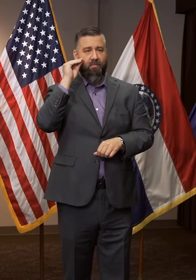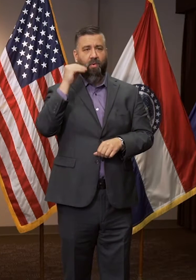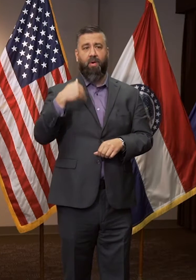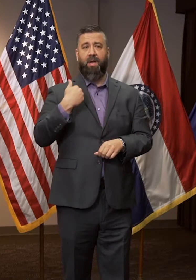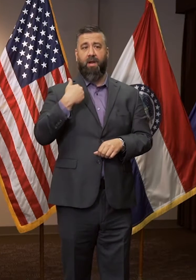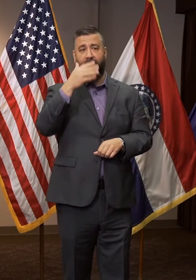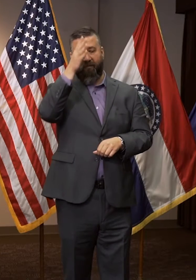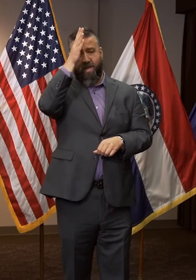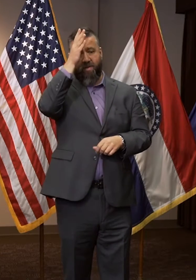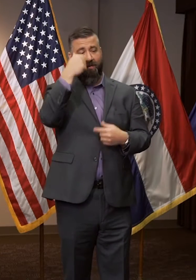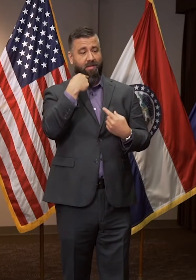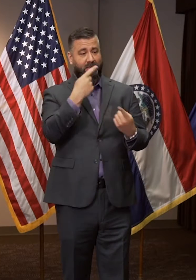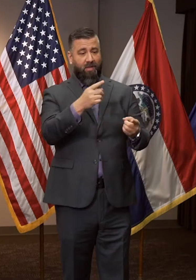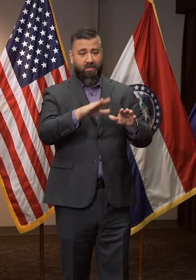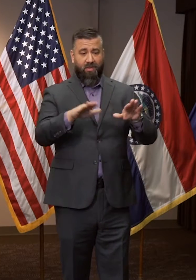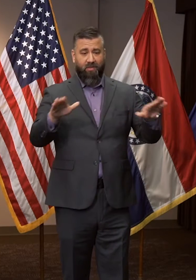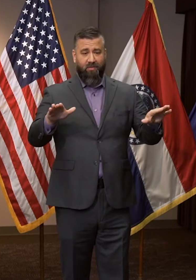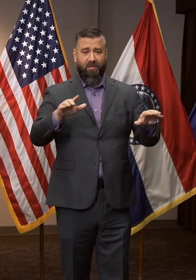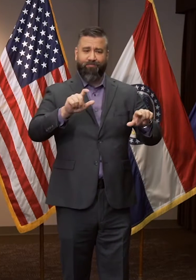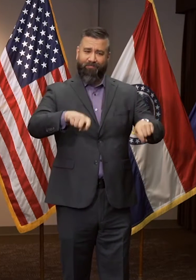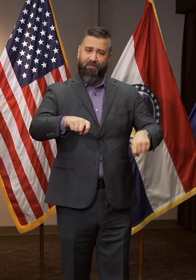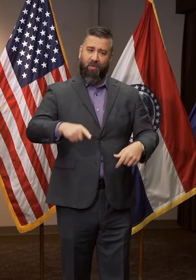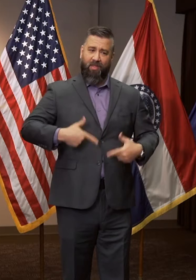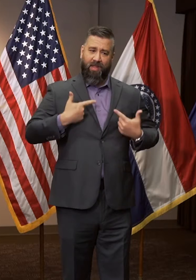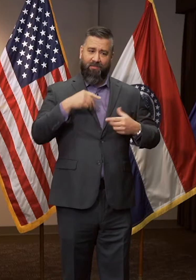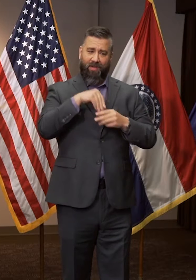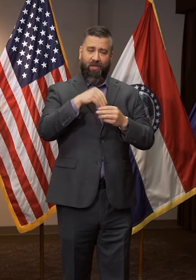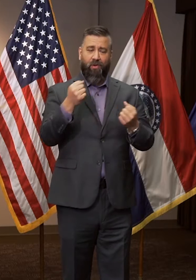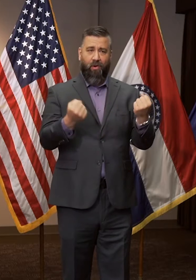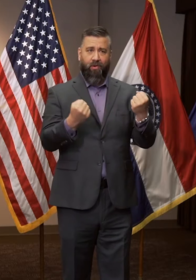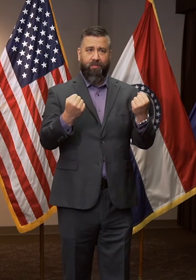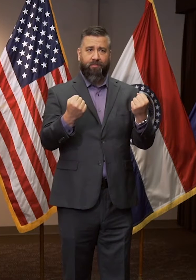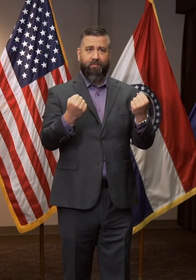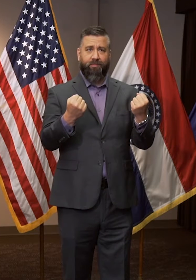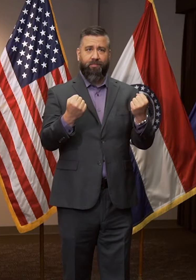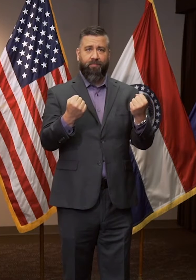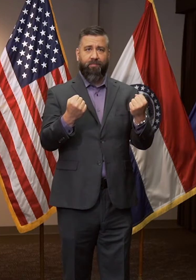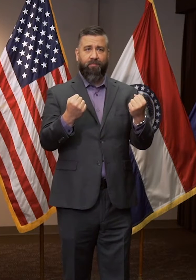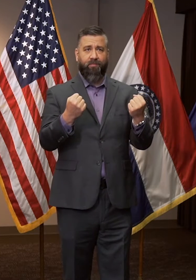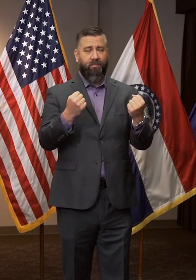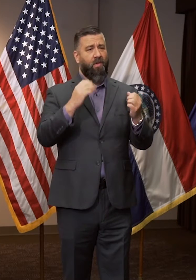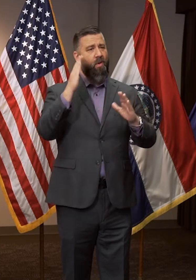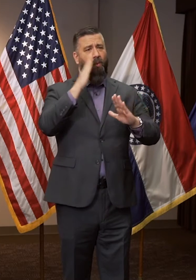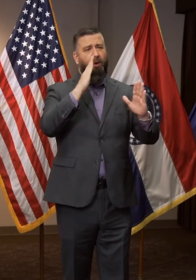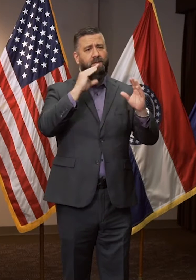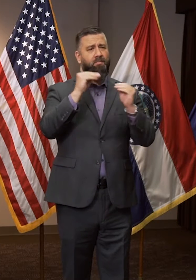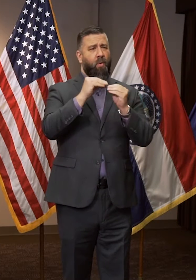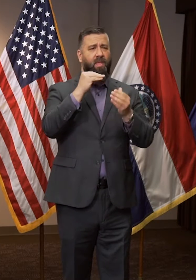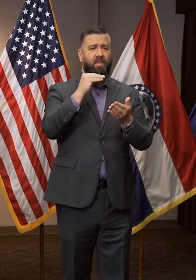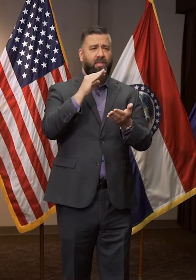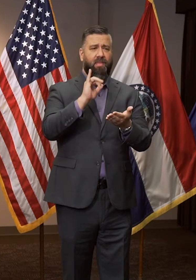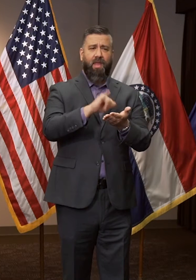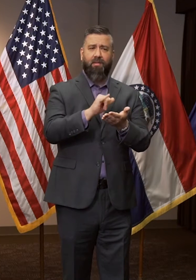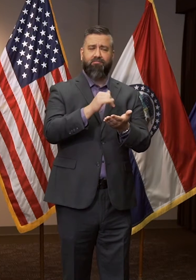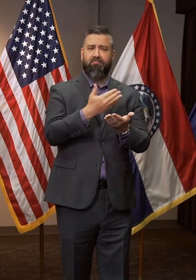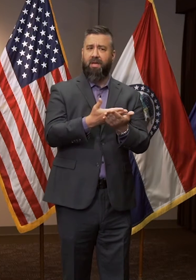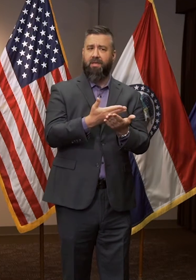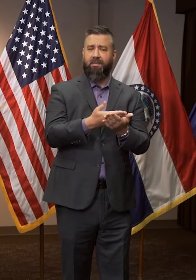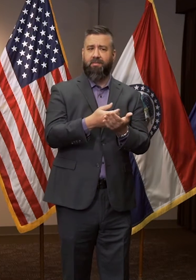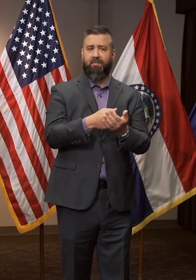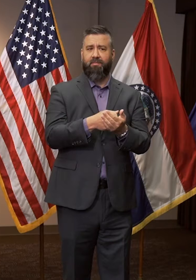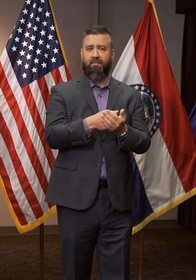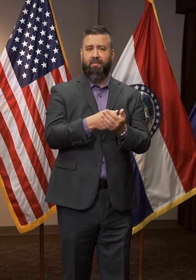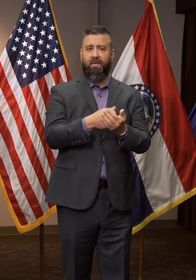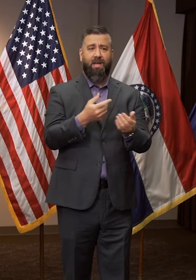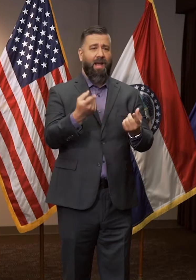to tell his kids that they'll really have to live in their car now. These worries go beyond financial. These worries